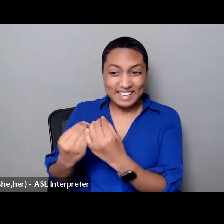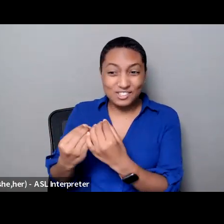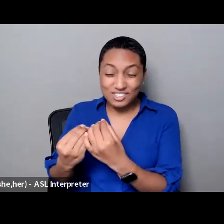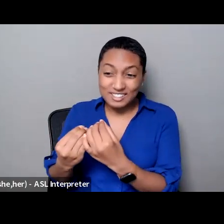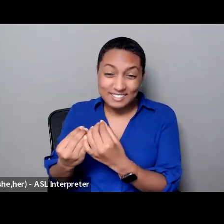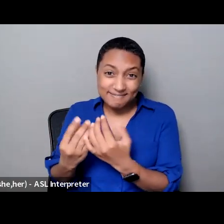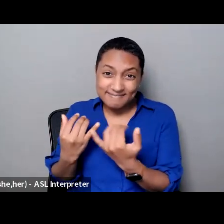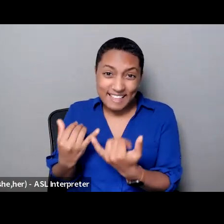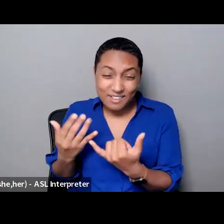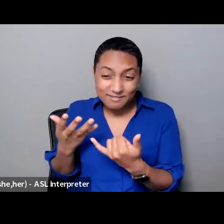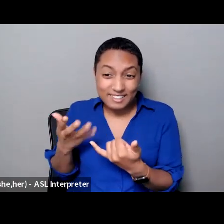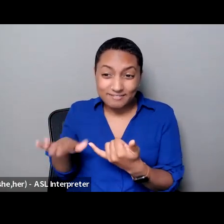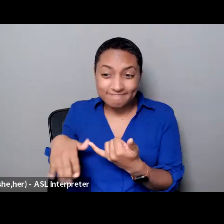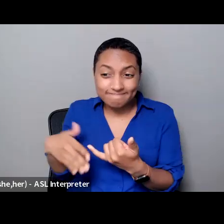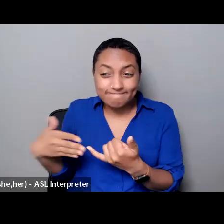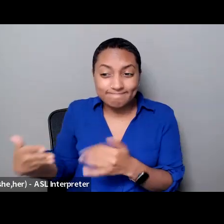dead.